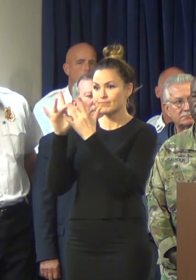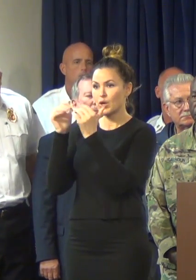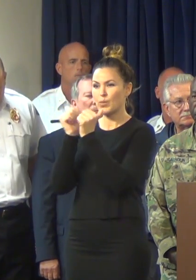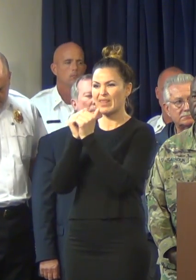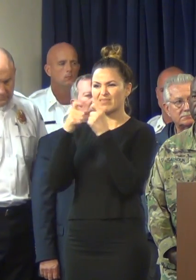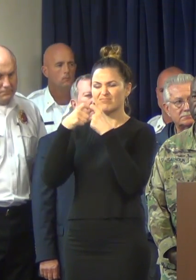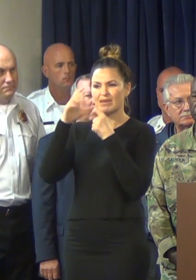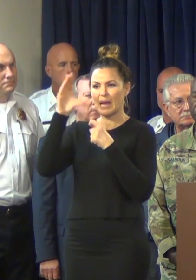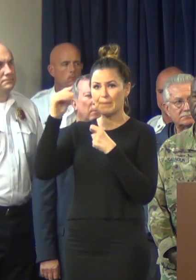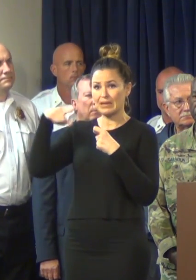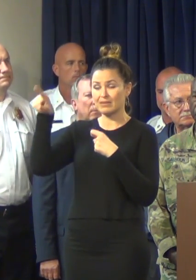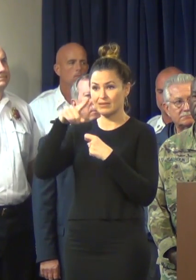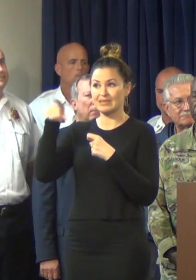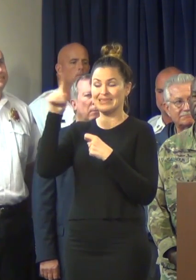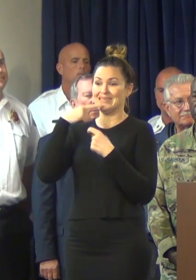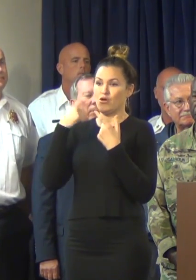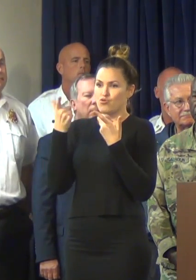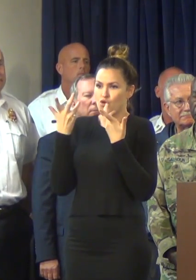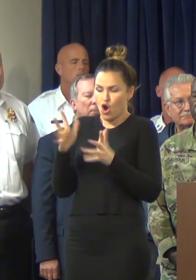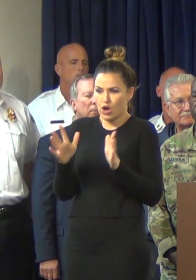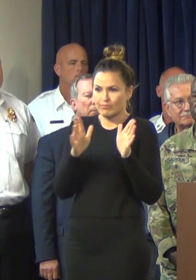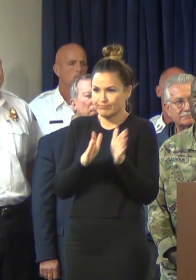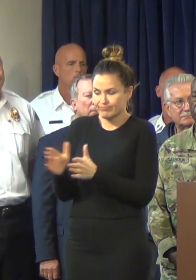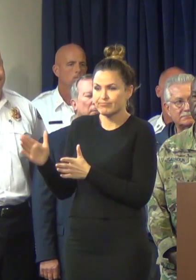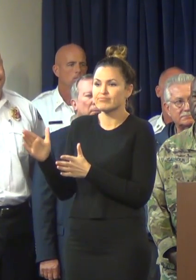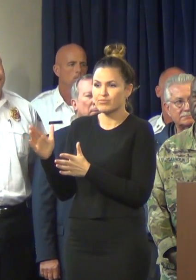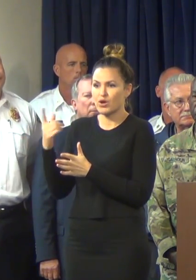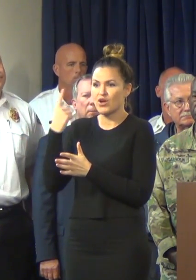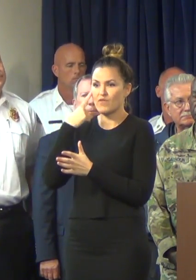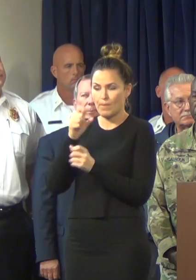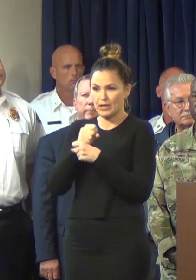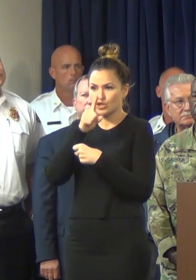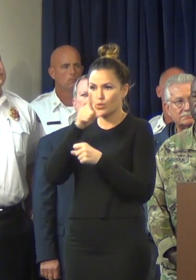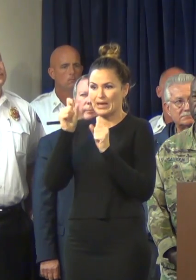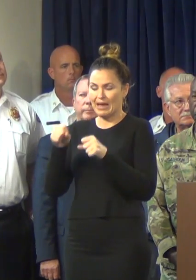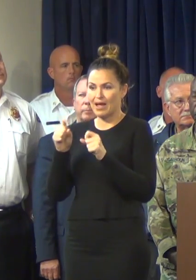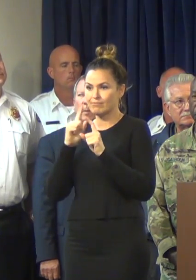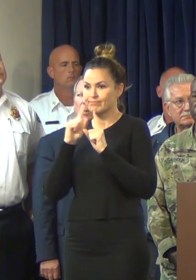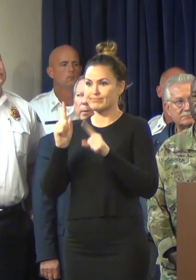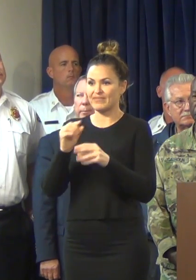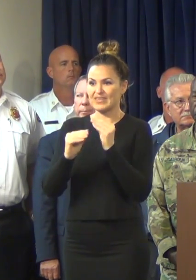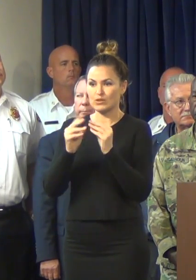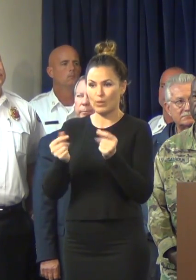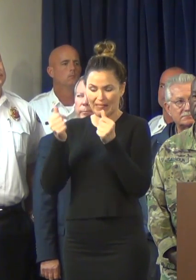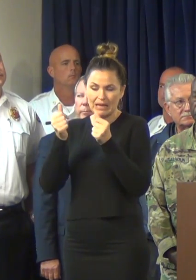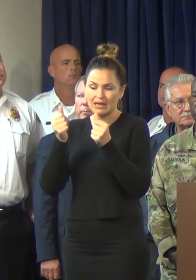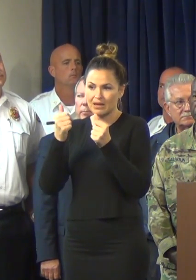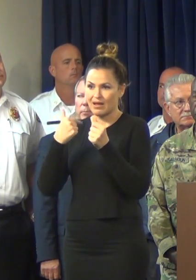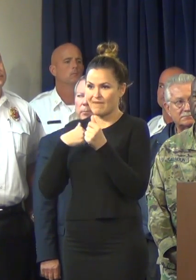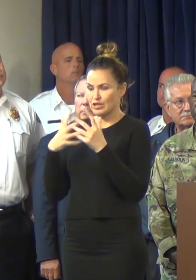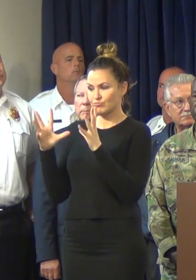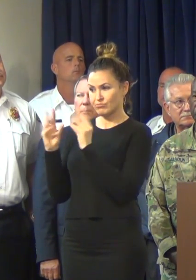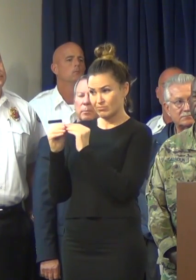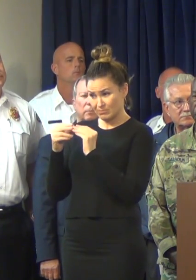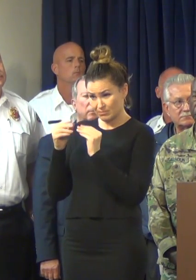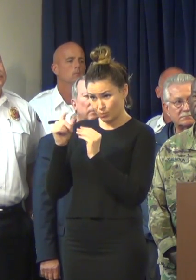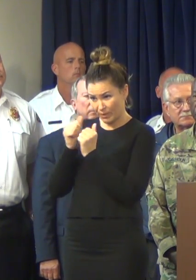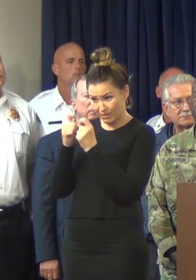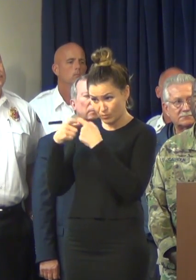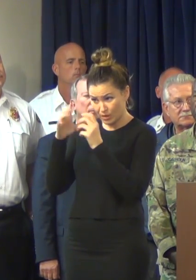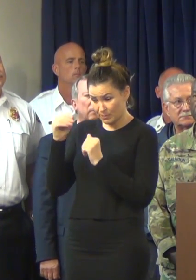the state, and many have reported they have already pre-positioned resources to ensure they can respond quickly. We did a conference call yesterday, and I asked each of them, are